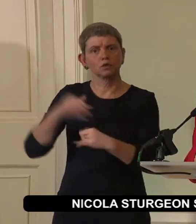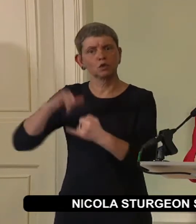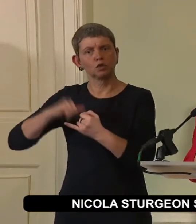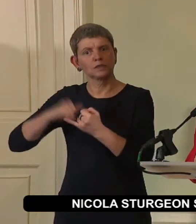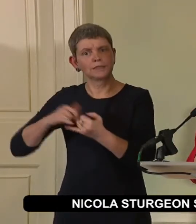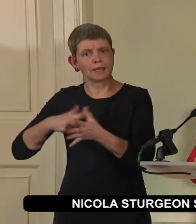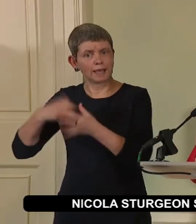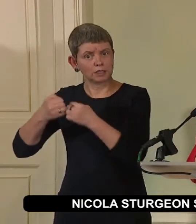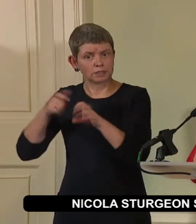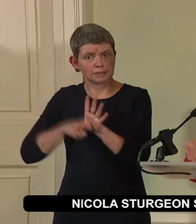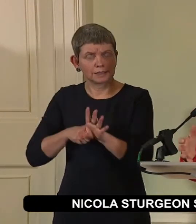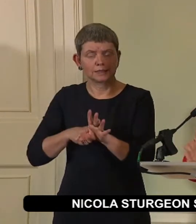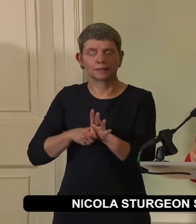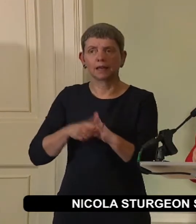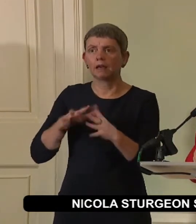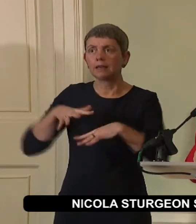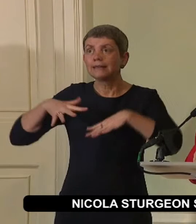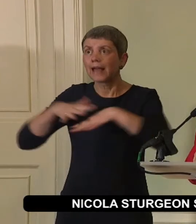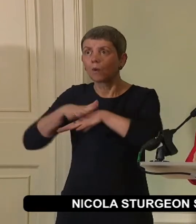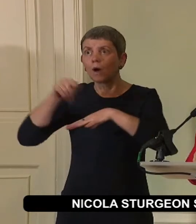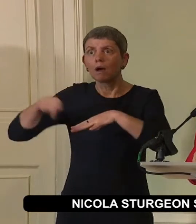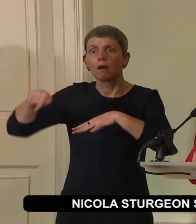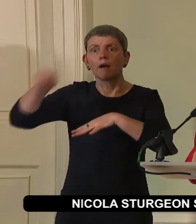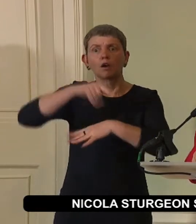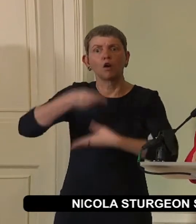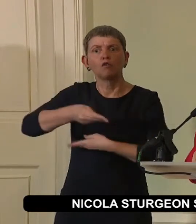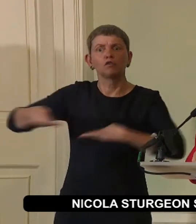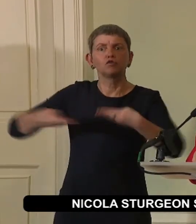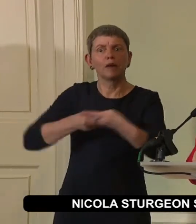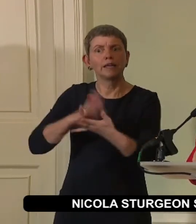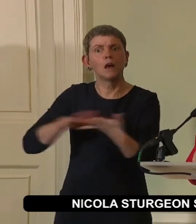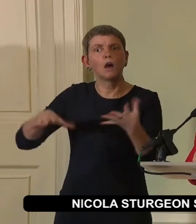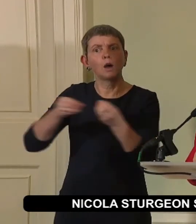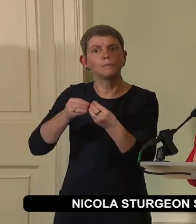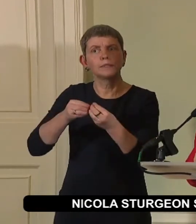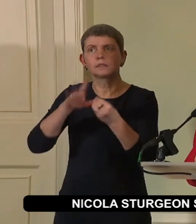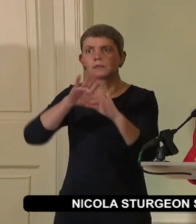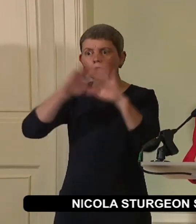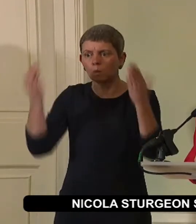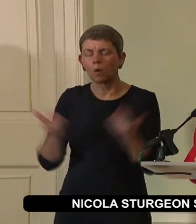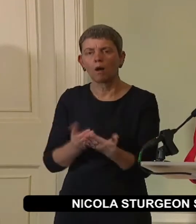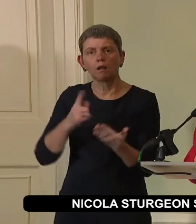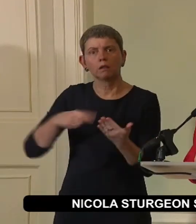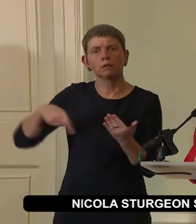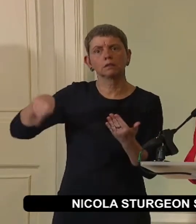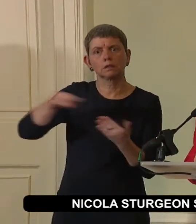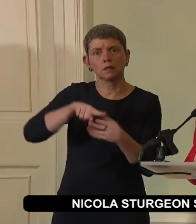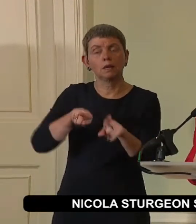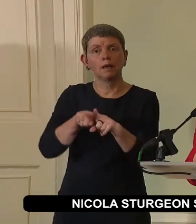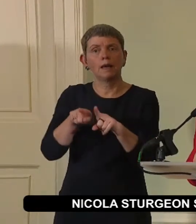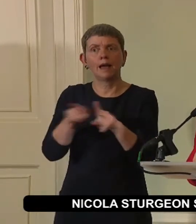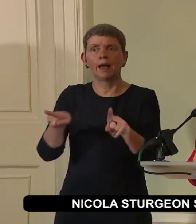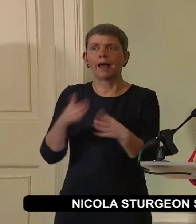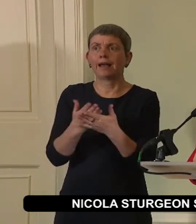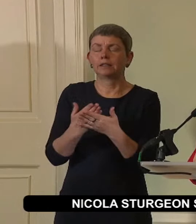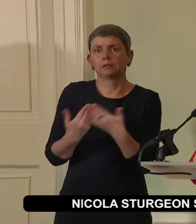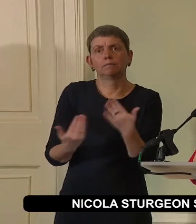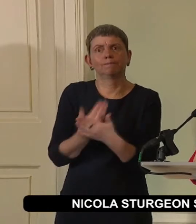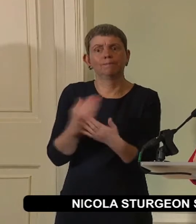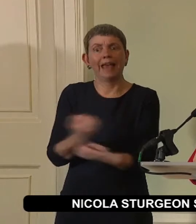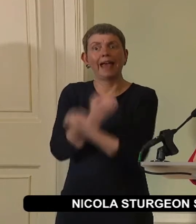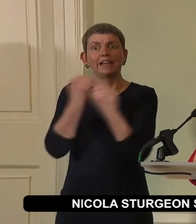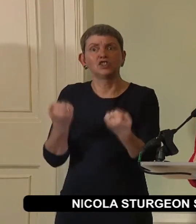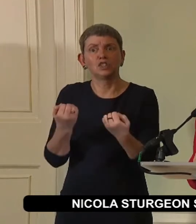hubs across the world, and a state-owned investment bank ready to help the country reap the industrial benefits of our vast renewable